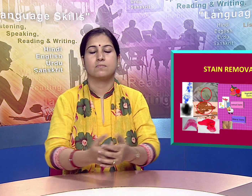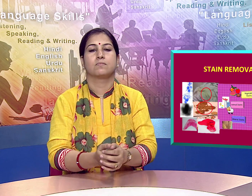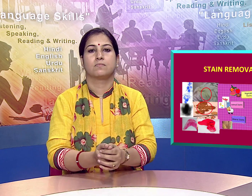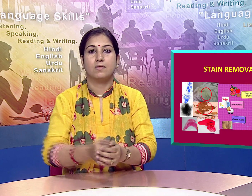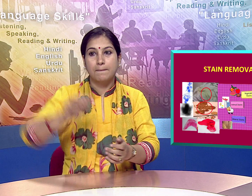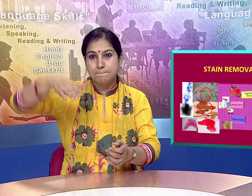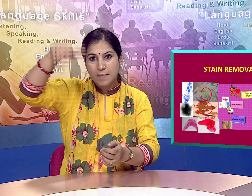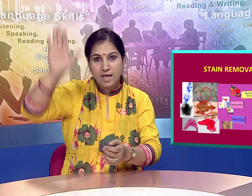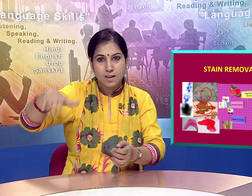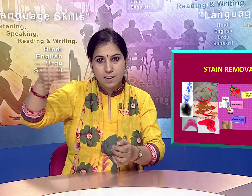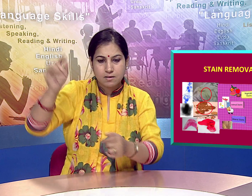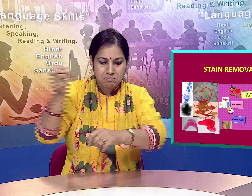paint,